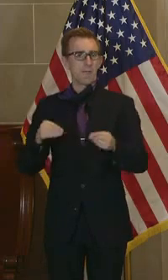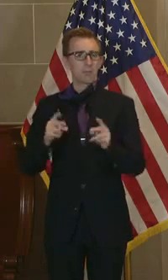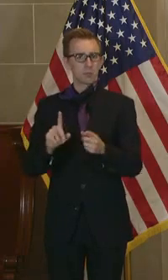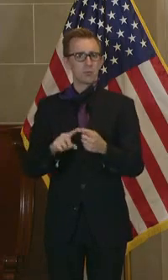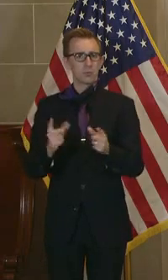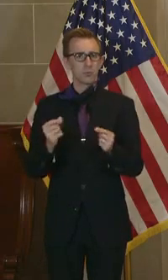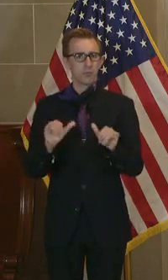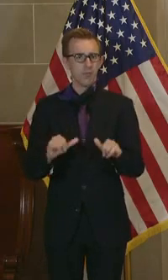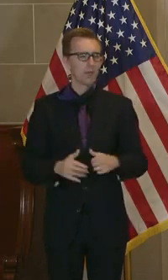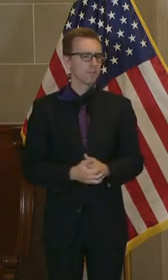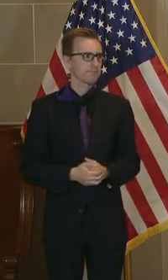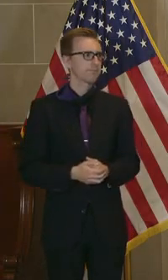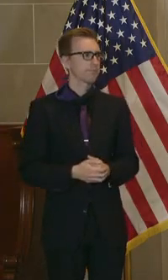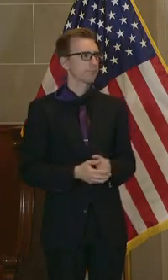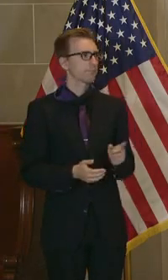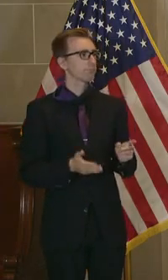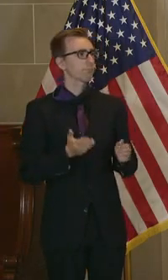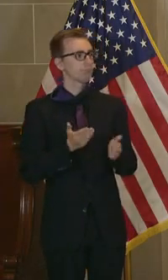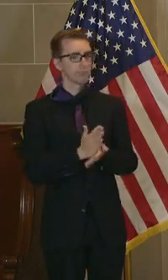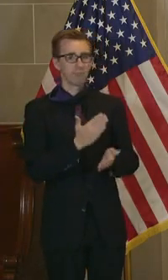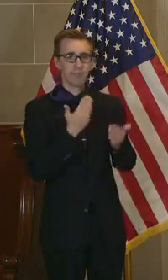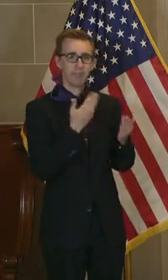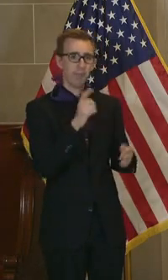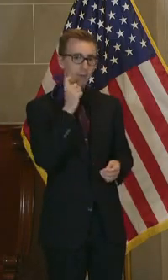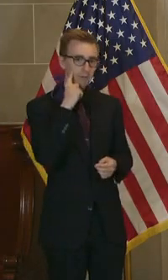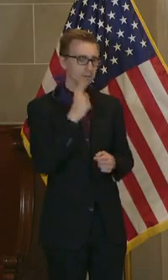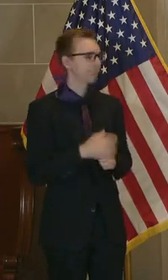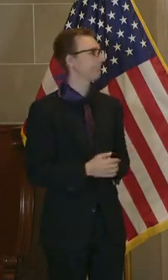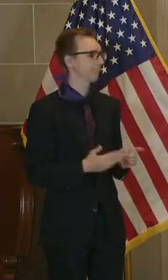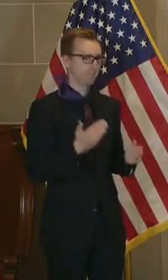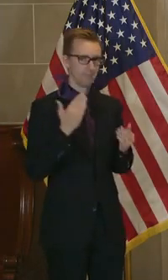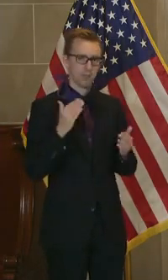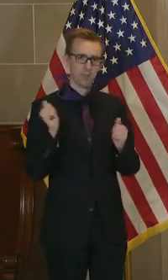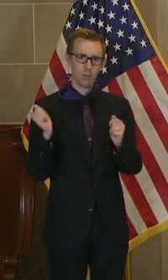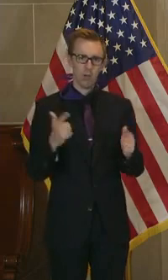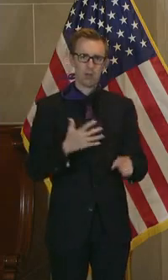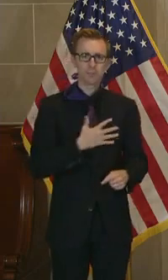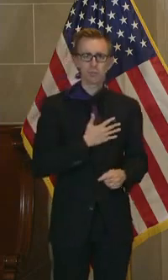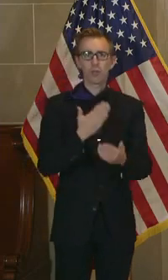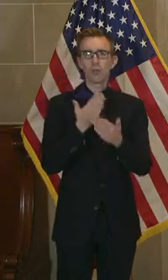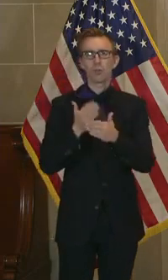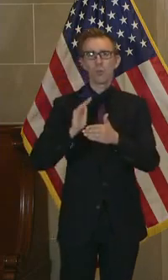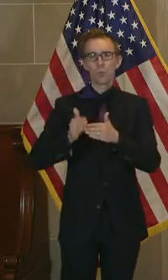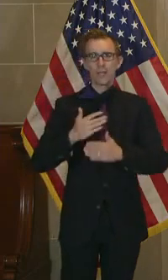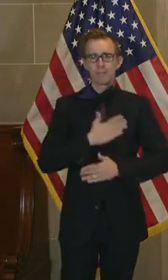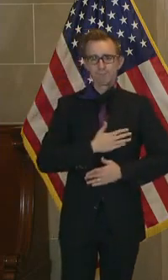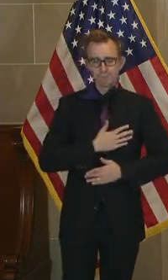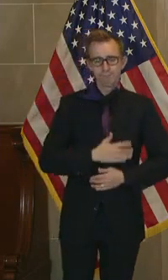All right, thank you, Governor. All right, thanks everybody. Appreciate it. Have a good weekend.